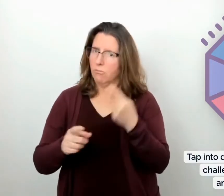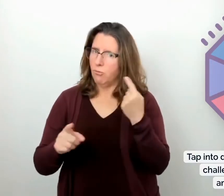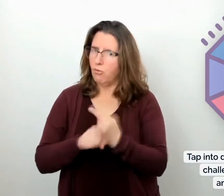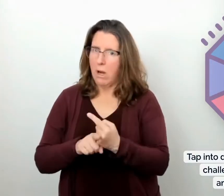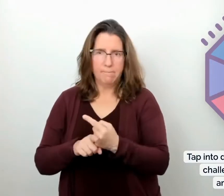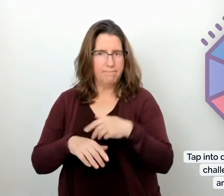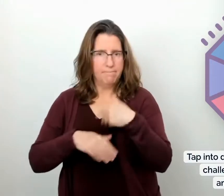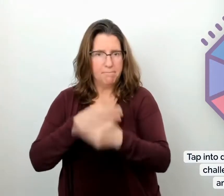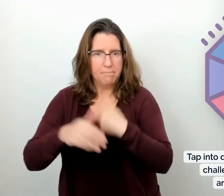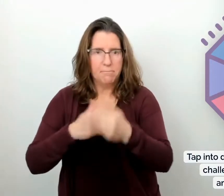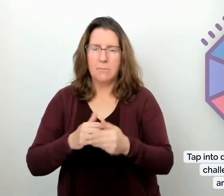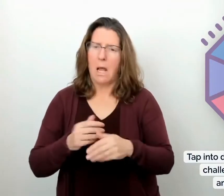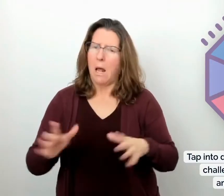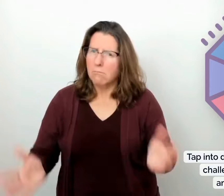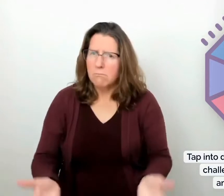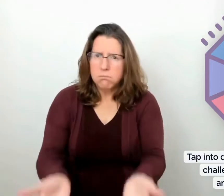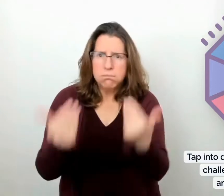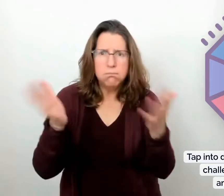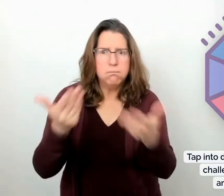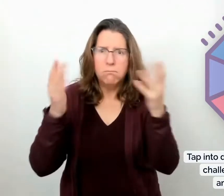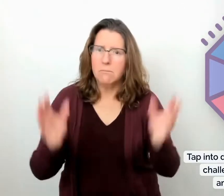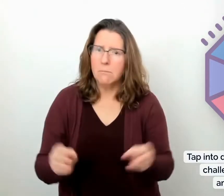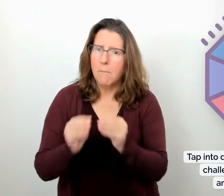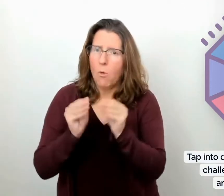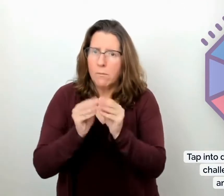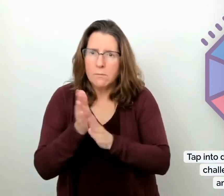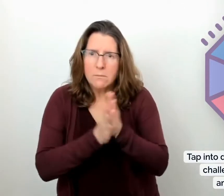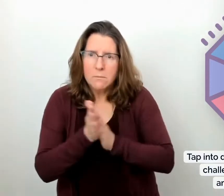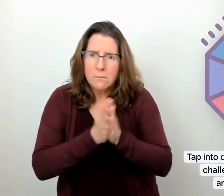by tapping into their individual interests.